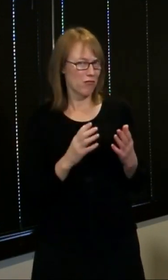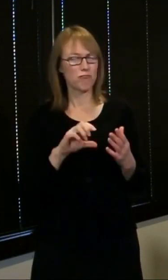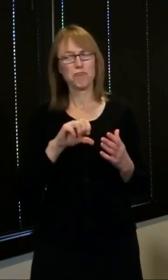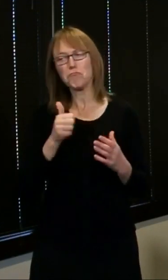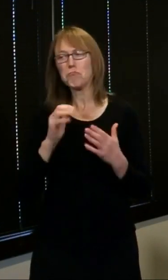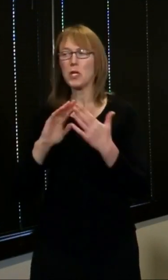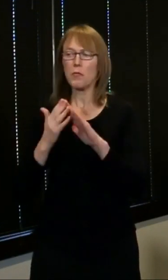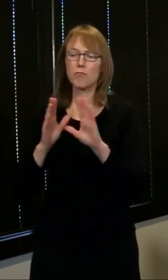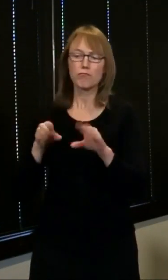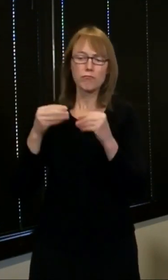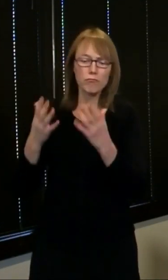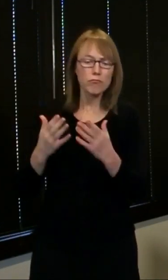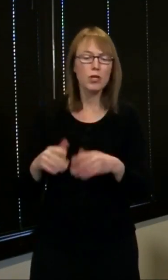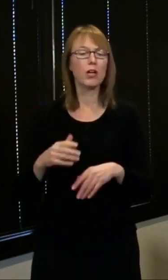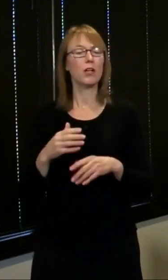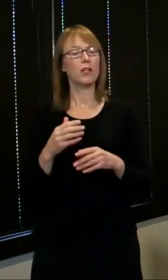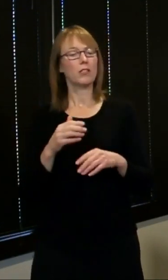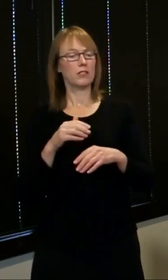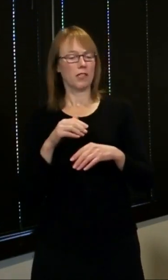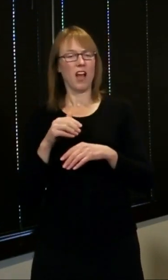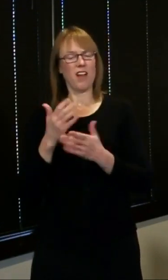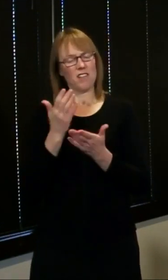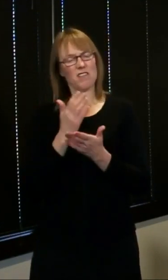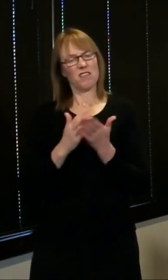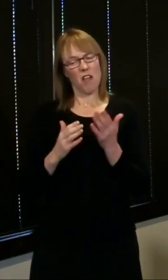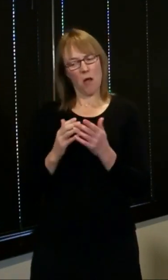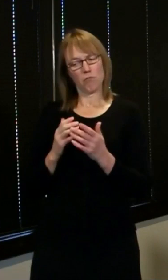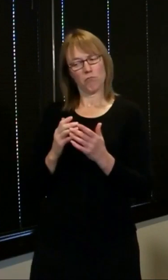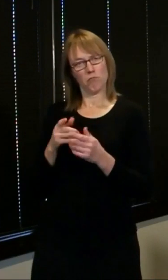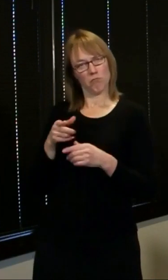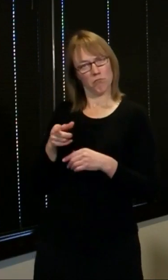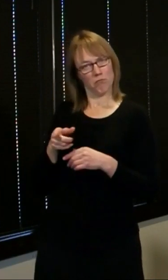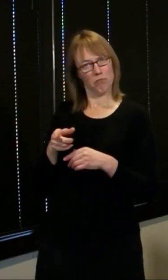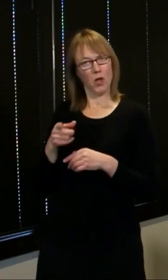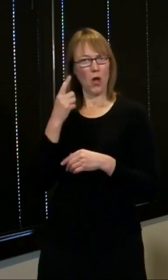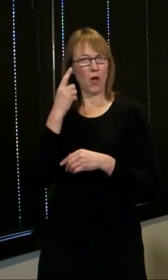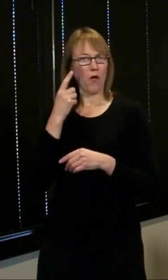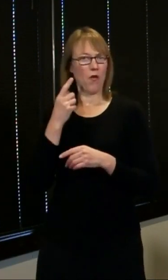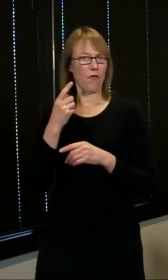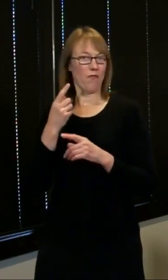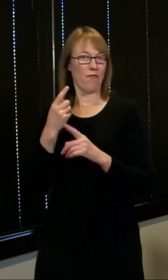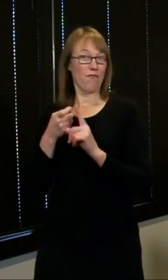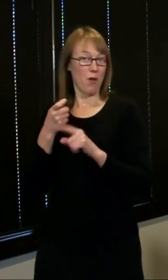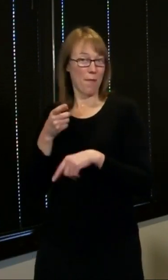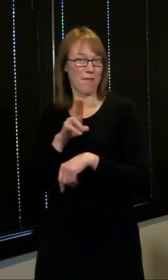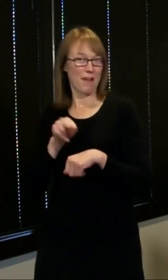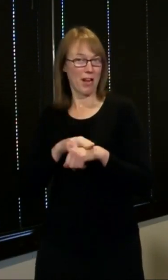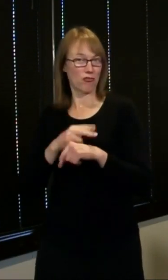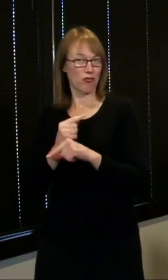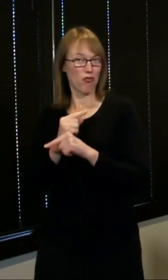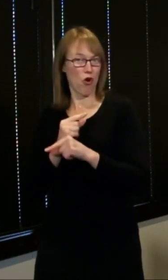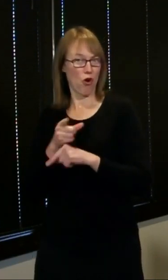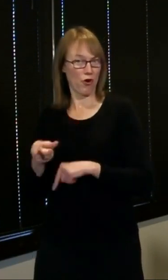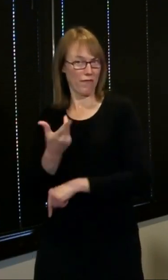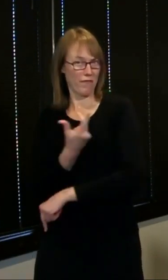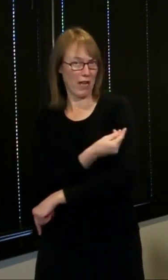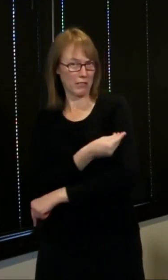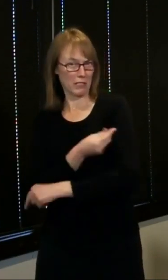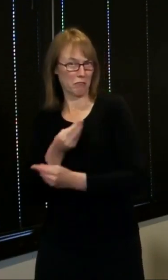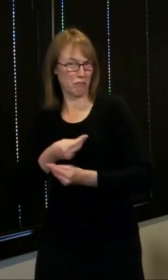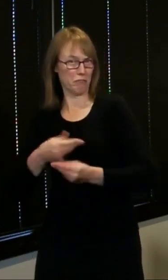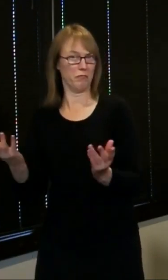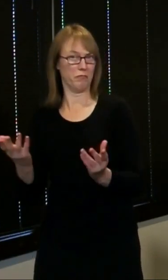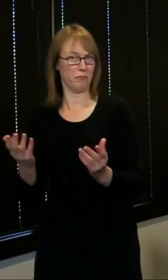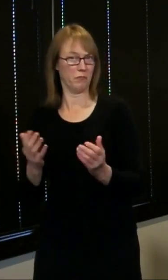some contribution from the National Guard, which is doing some mass vaccinations around the region. And that gets us up to a fairly